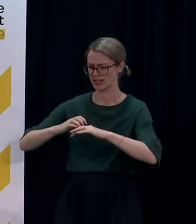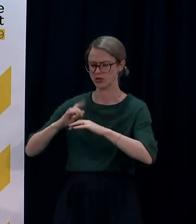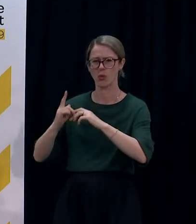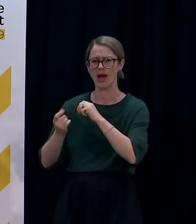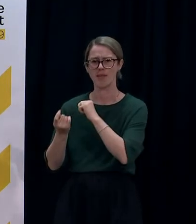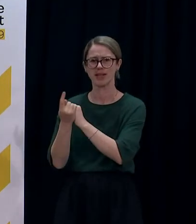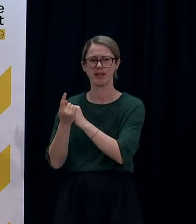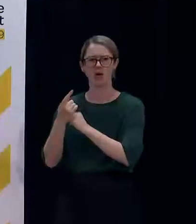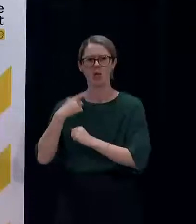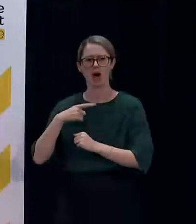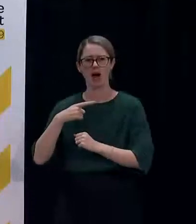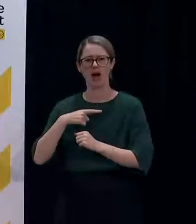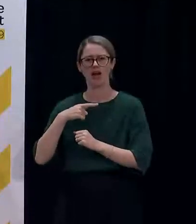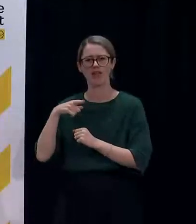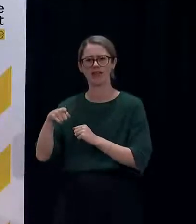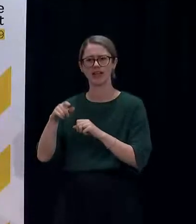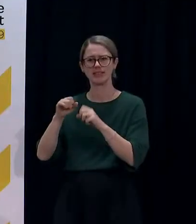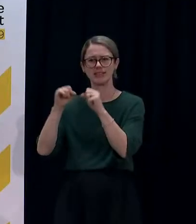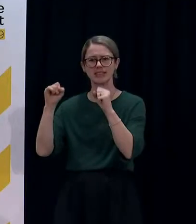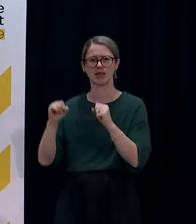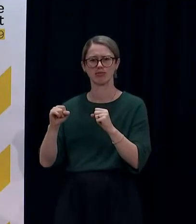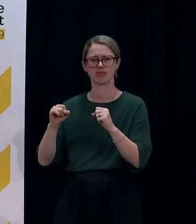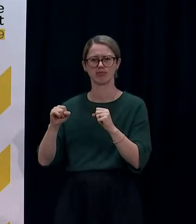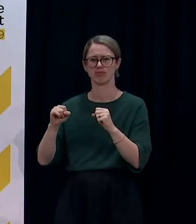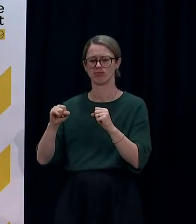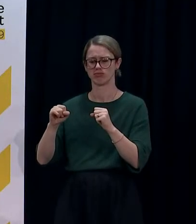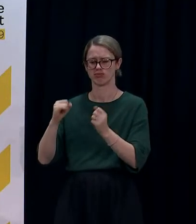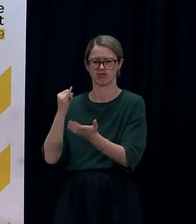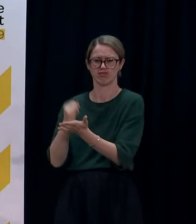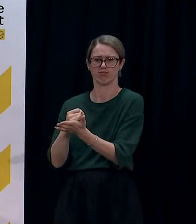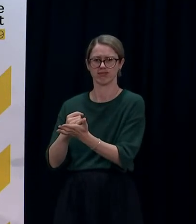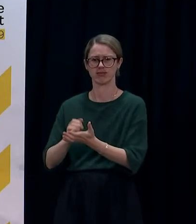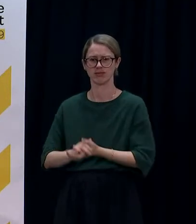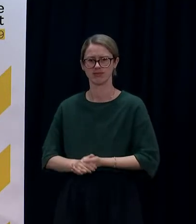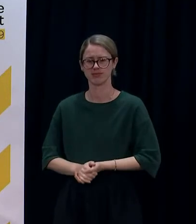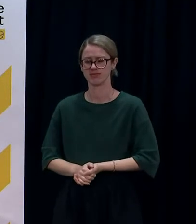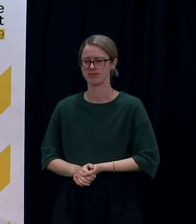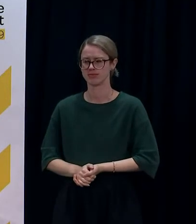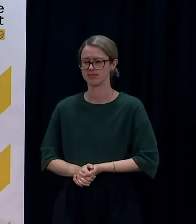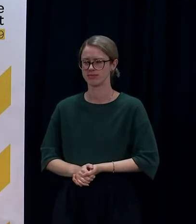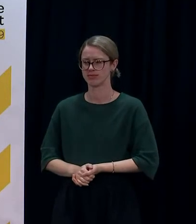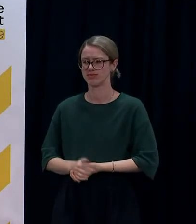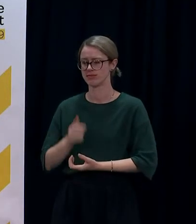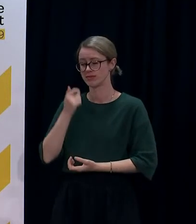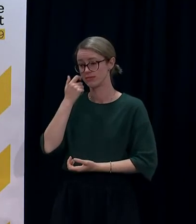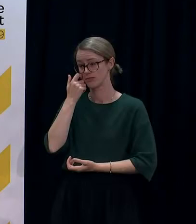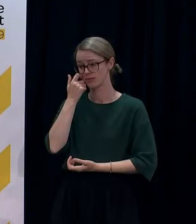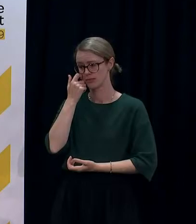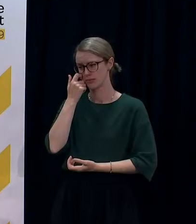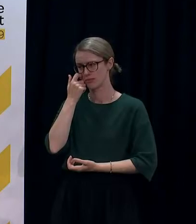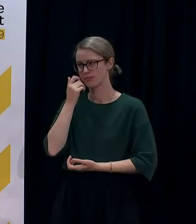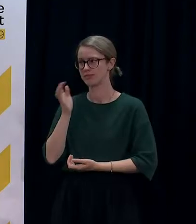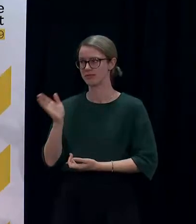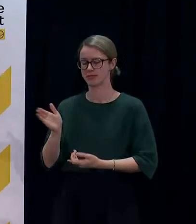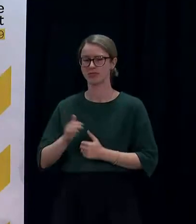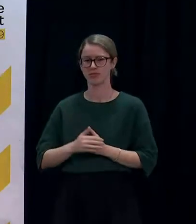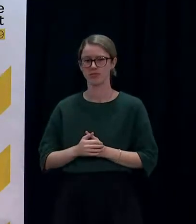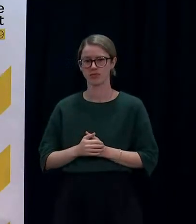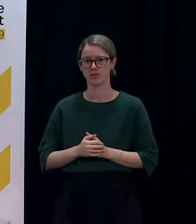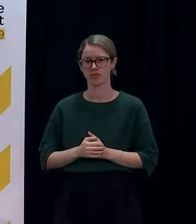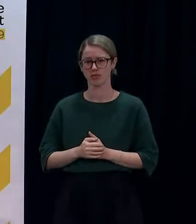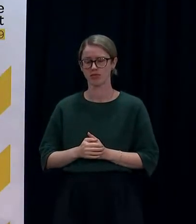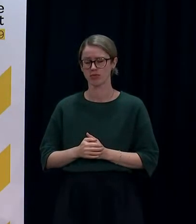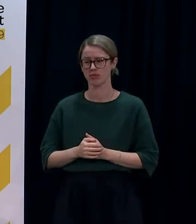there? Why haven't these systems why aren't you getting it right yet? Oh, look, you know, in fairness, as I said in the numbers that I put